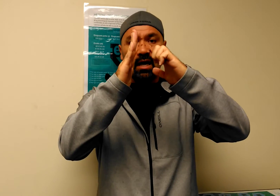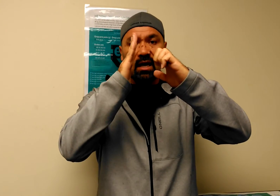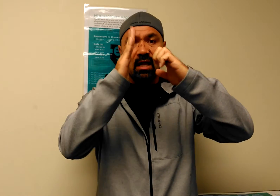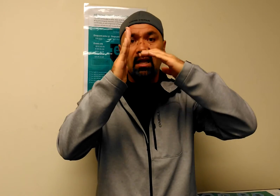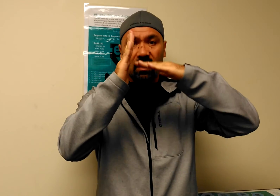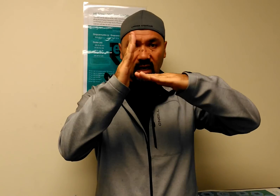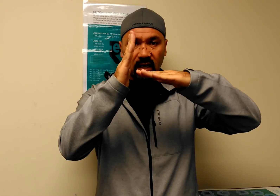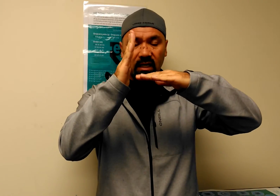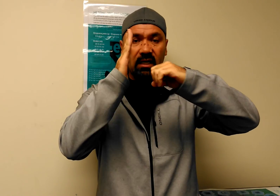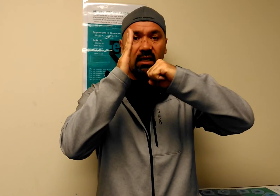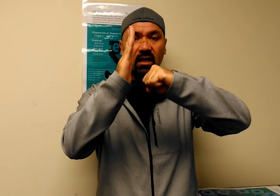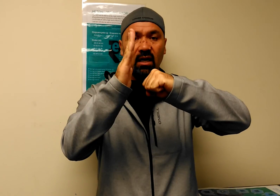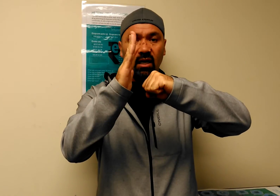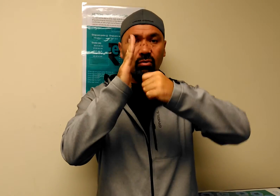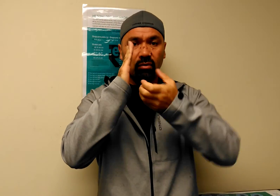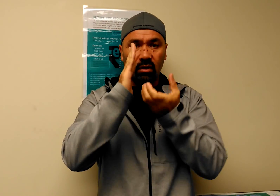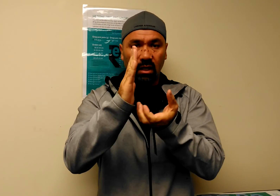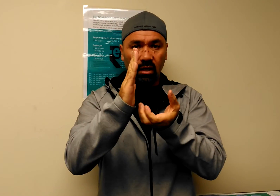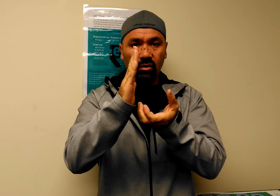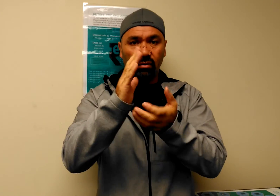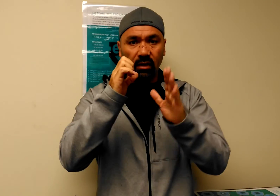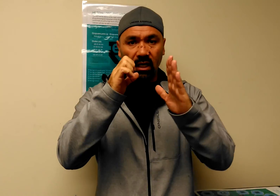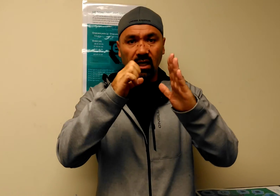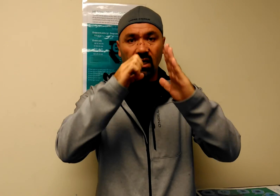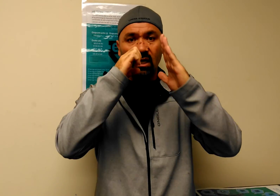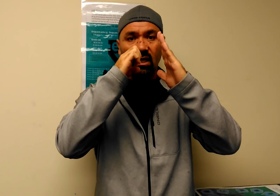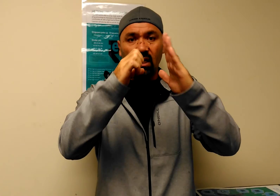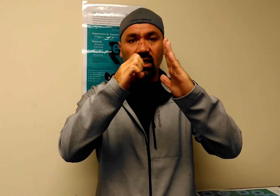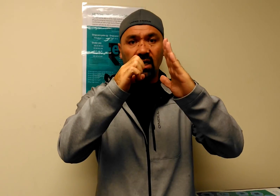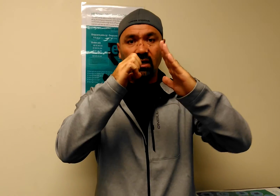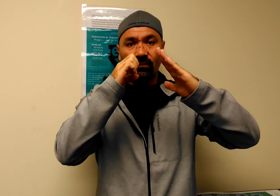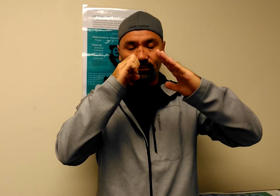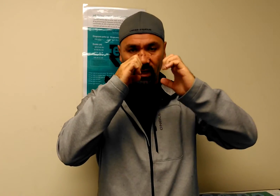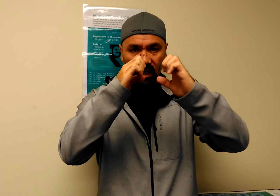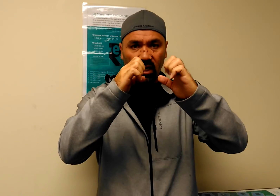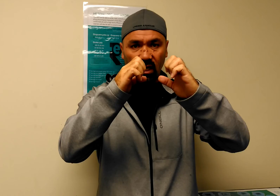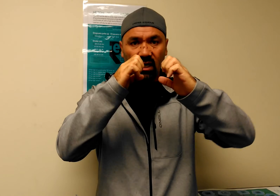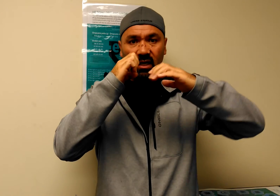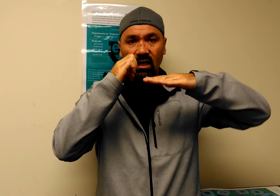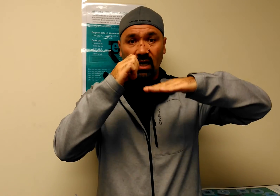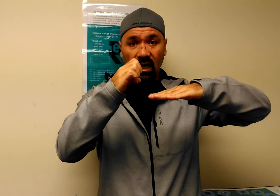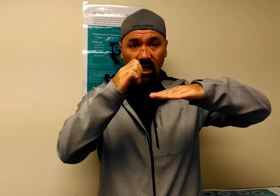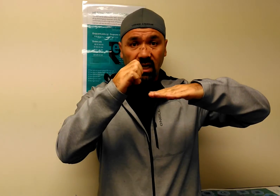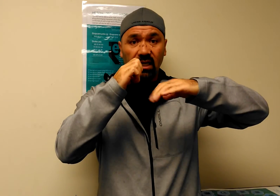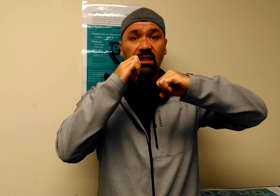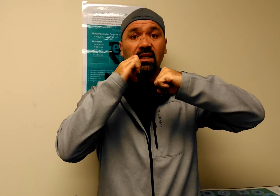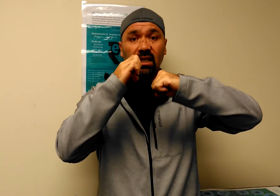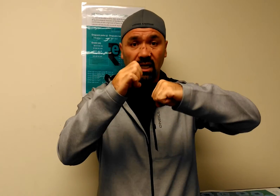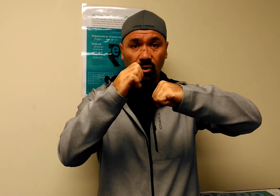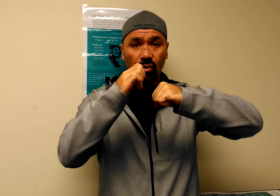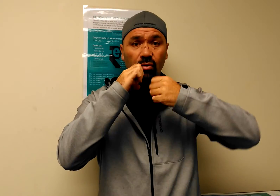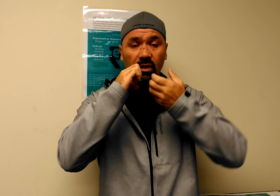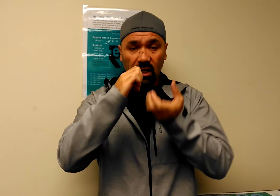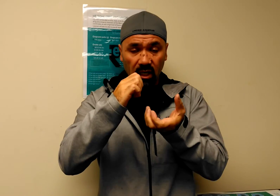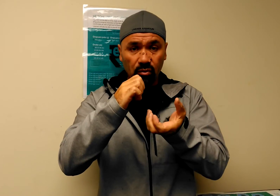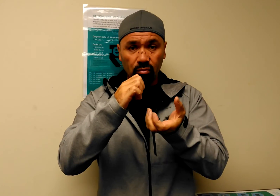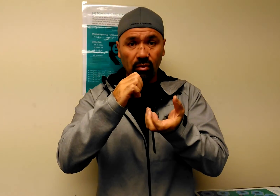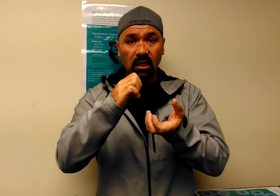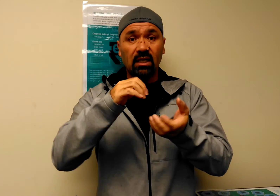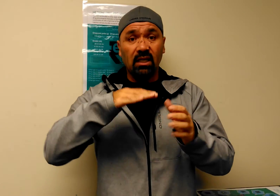I, au, o, e, ea, e, a, eo, eu,